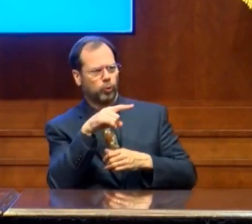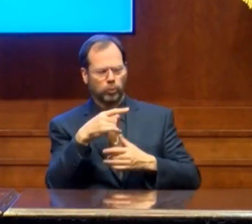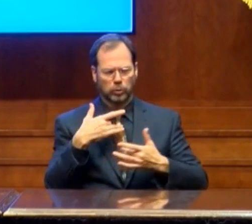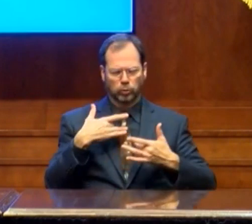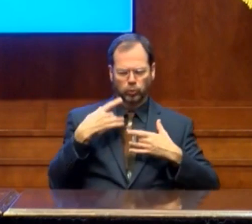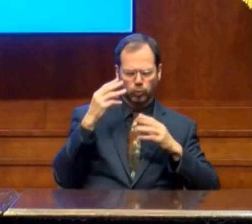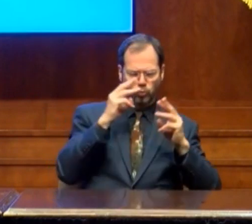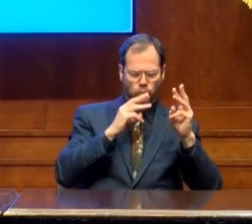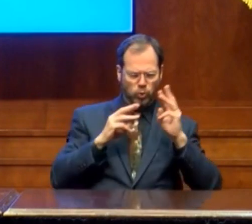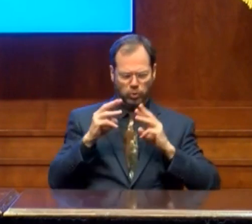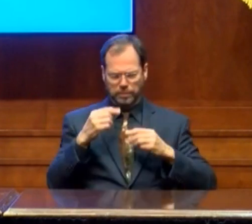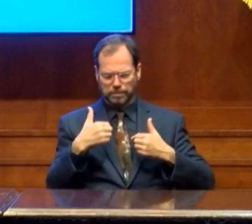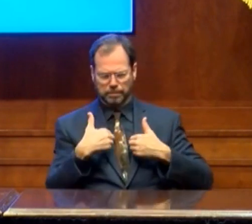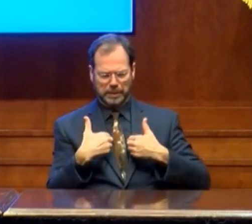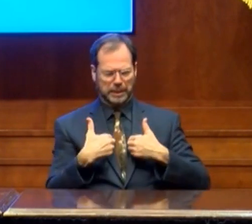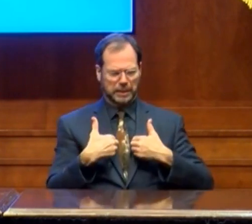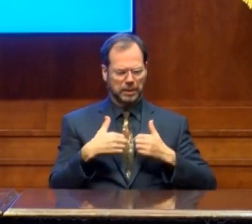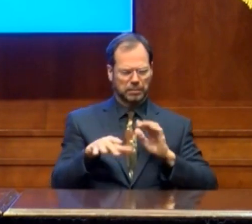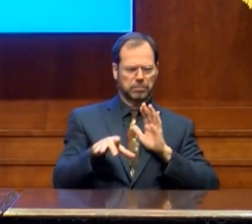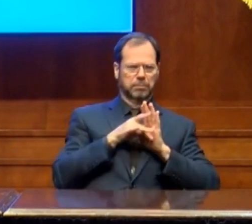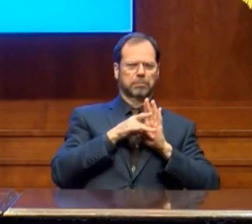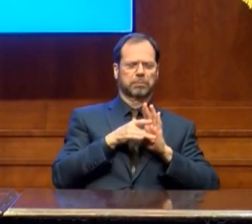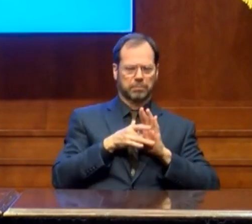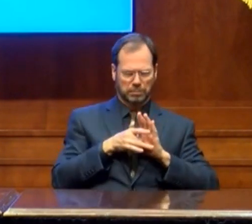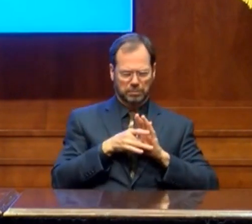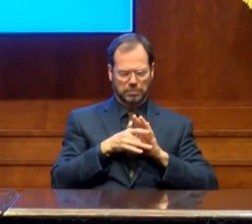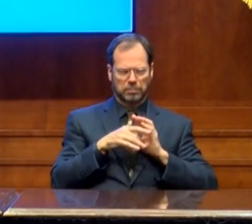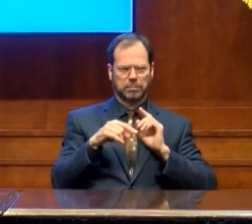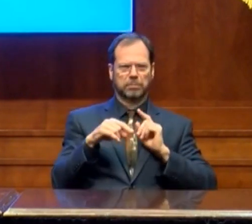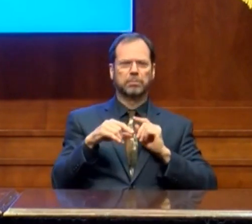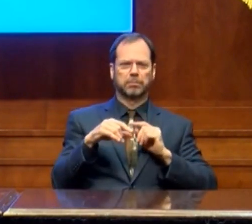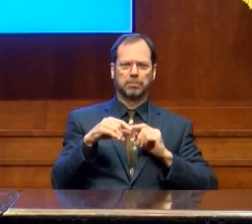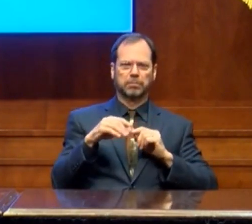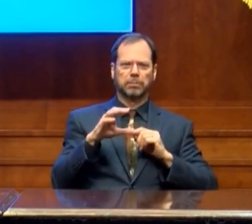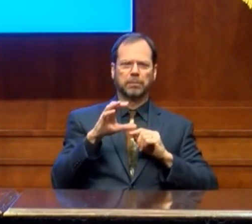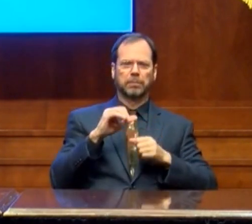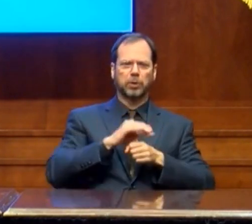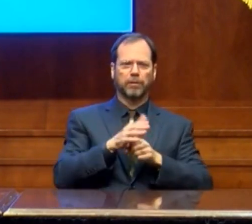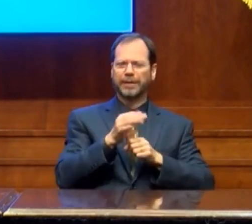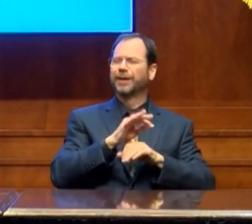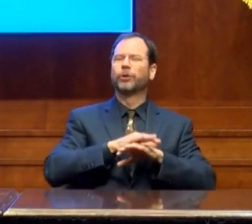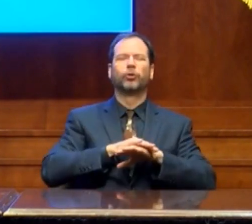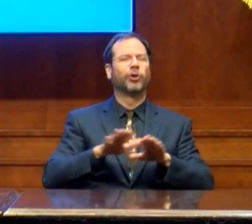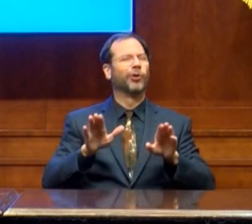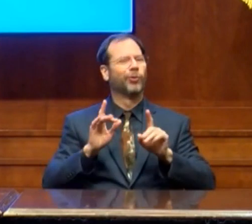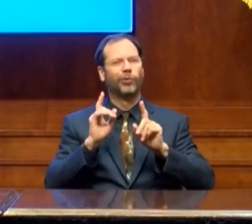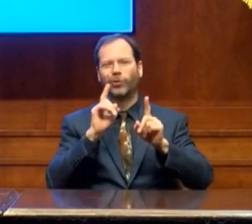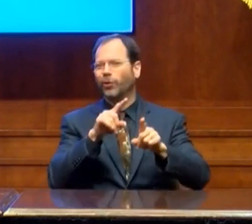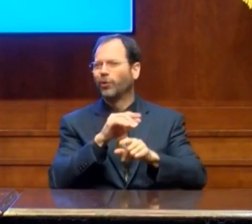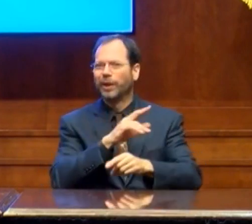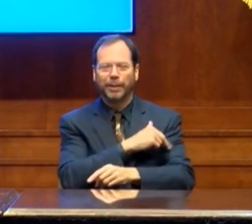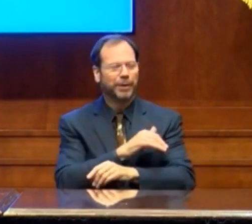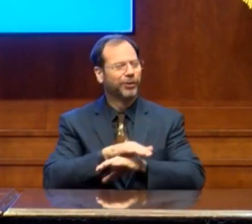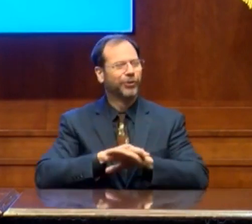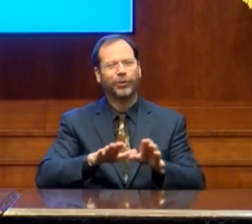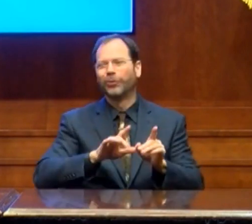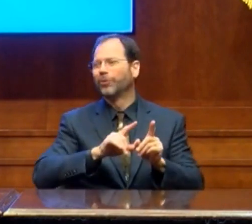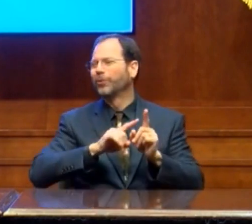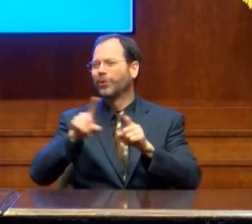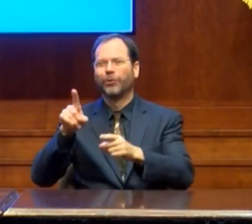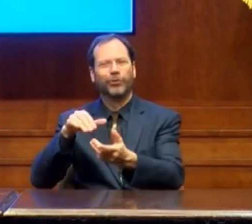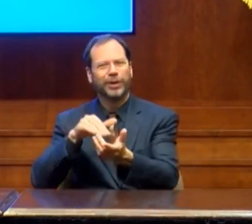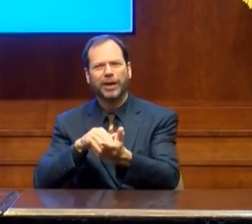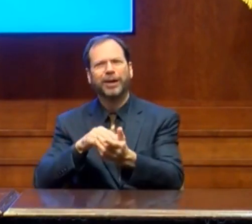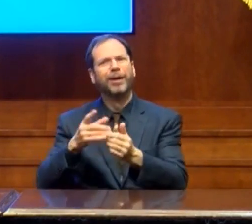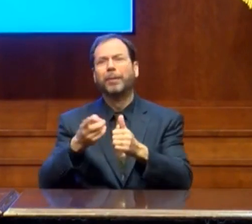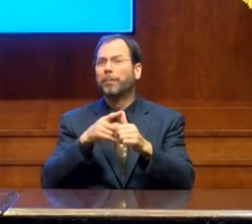concerns that you may have the coronavirus or COVID-19, do not go to the hospital, do not go to your doctor's office.